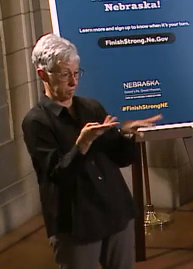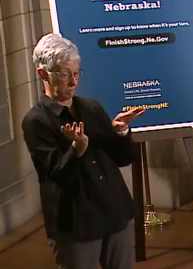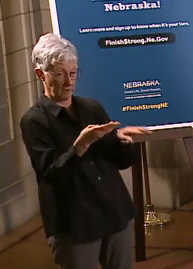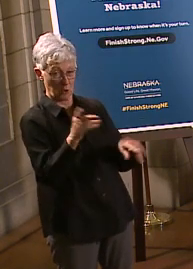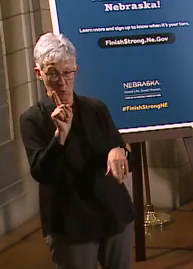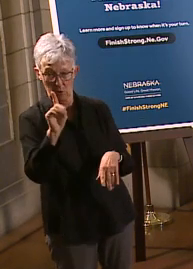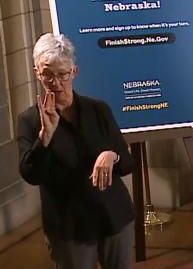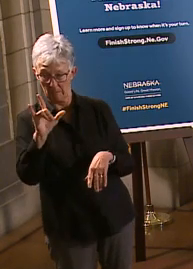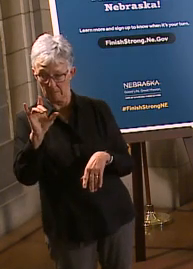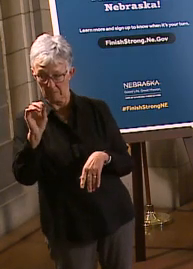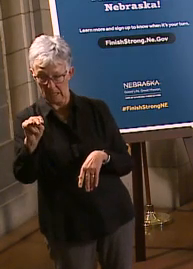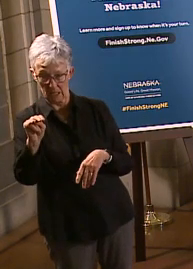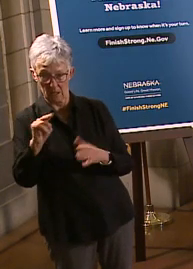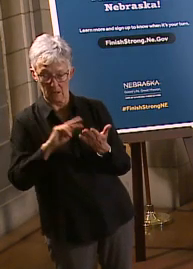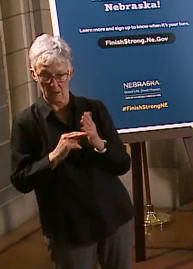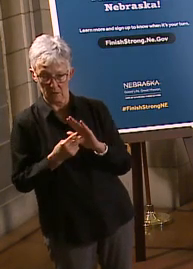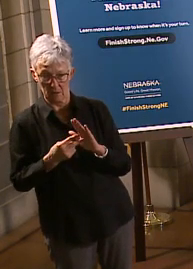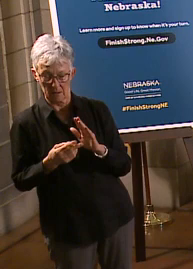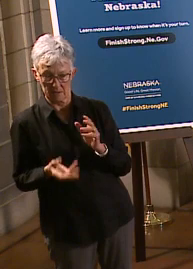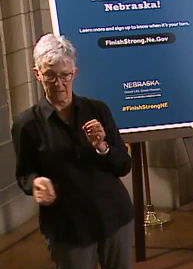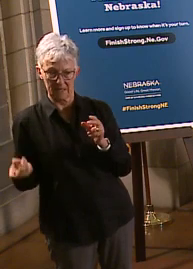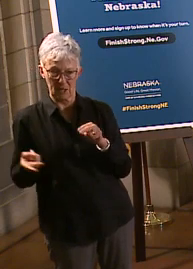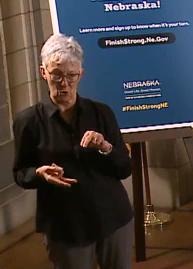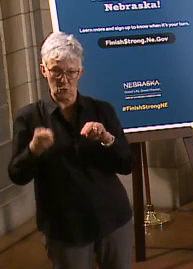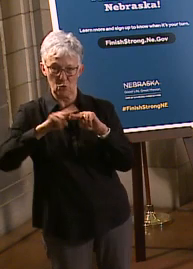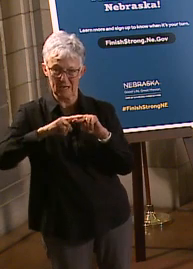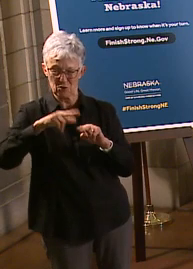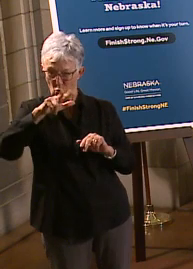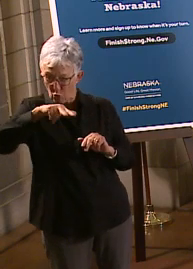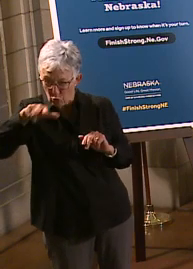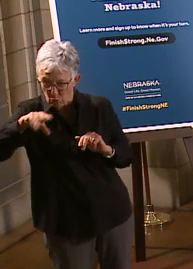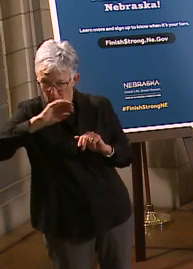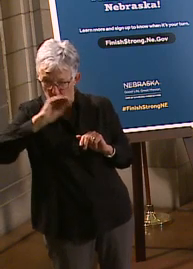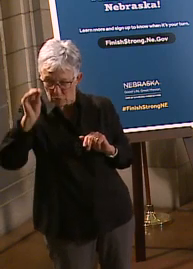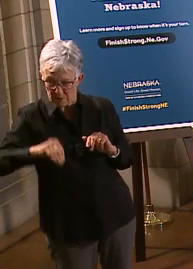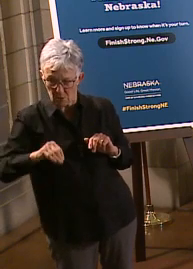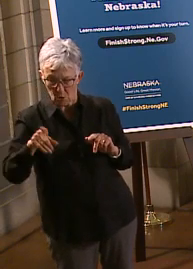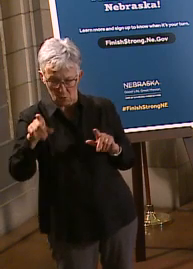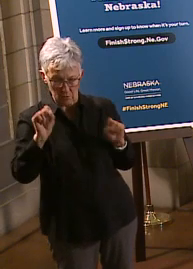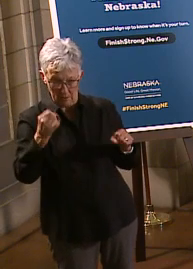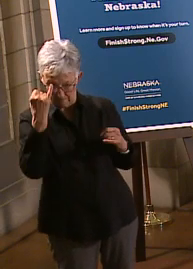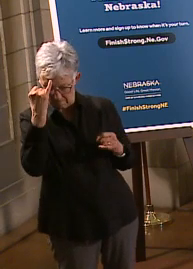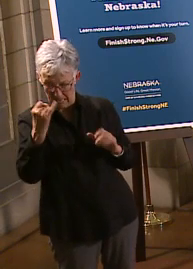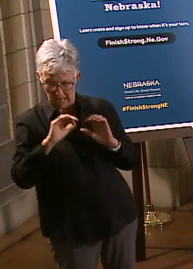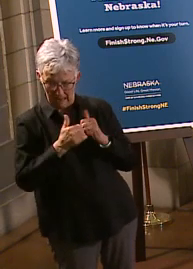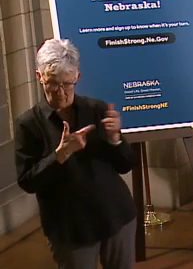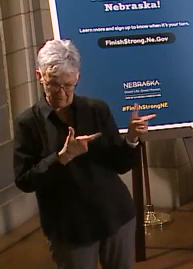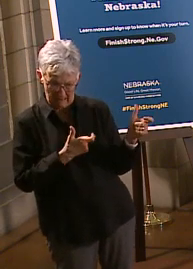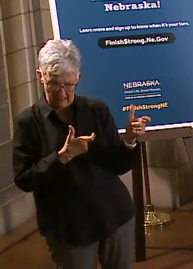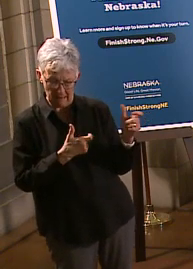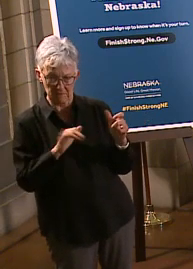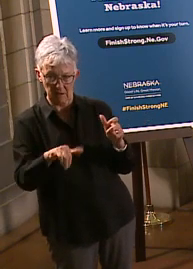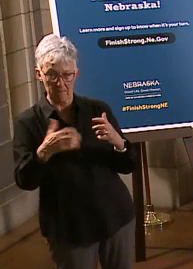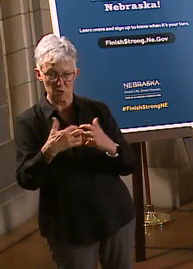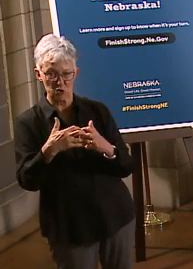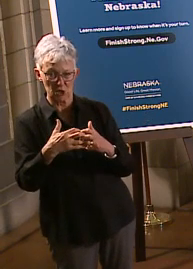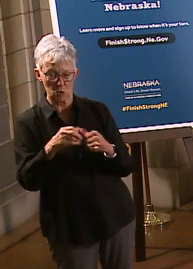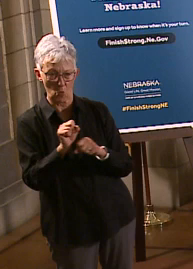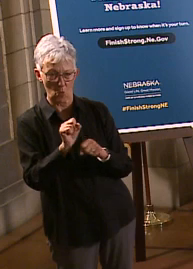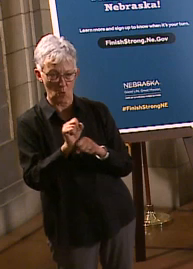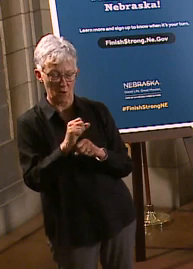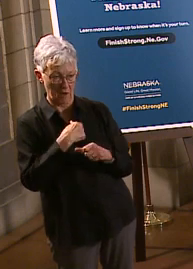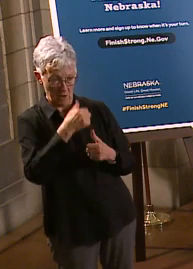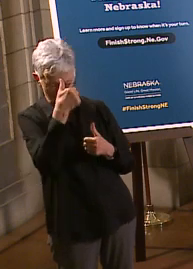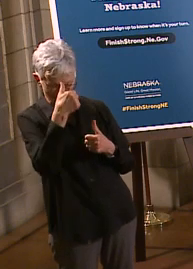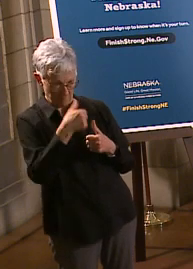is making an extra 33 per second. And so you can imagine the speed that we're making. I remember coming into some of the plants